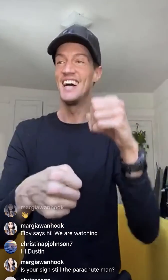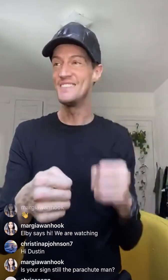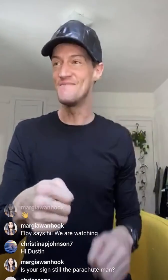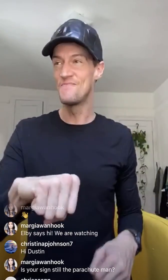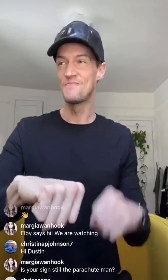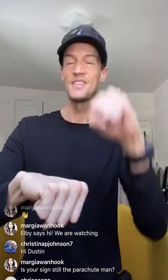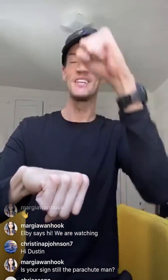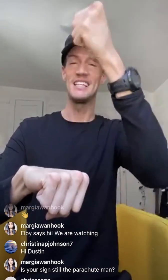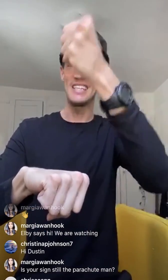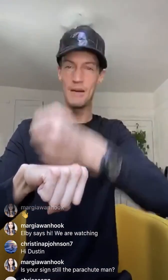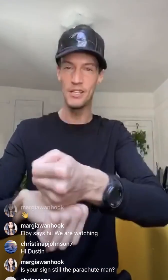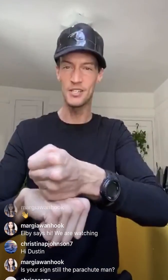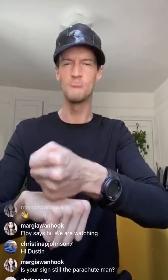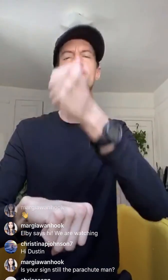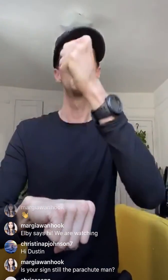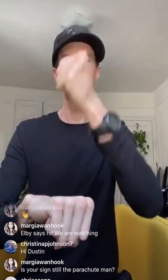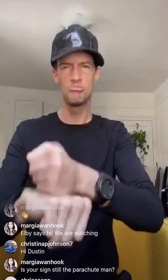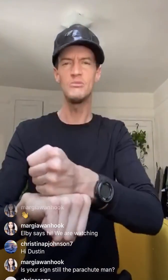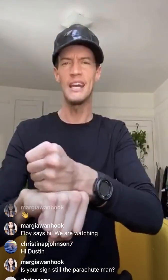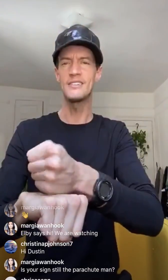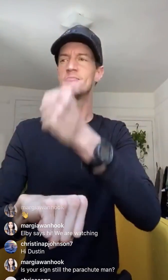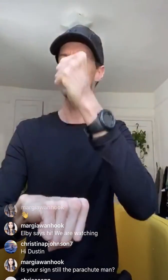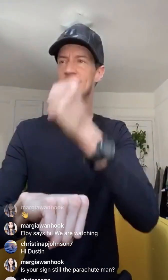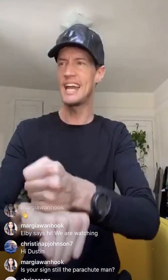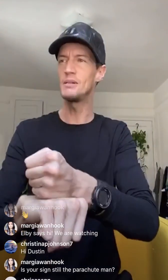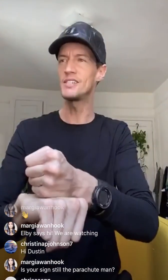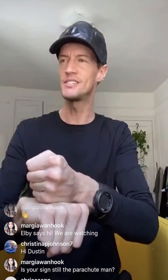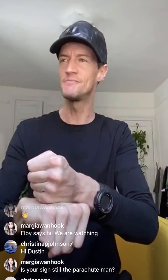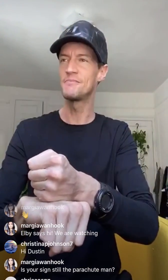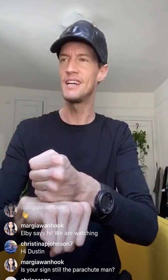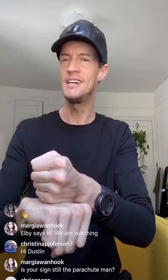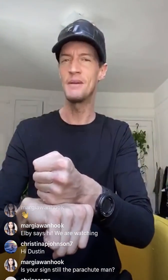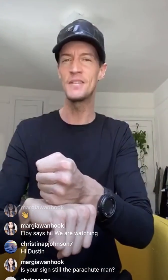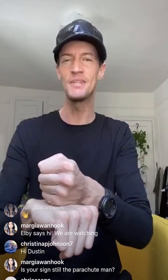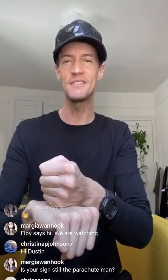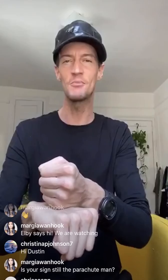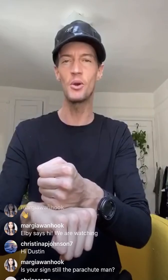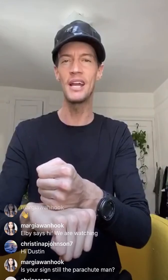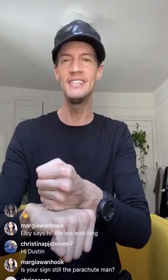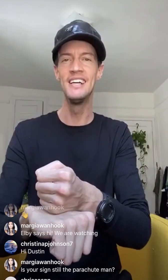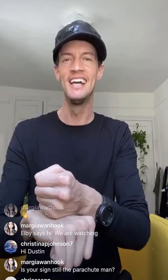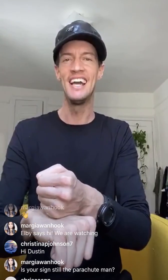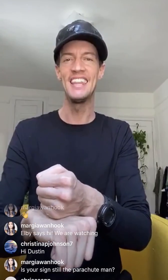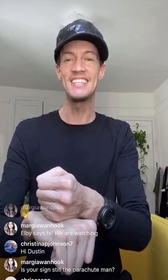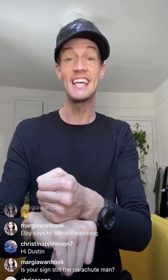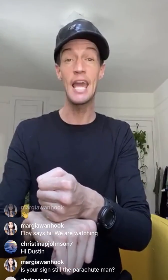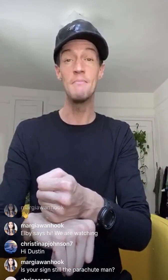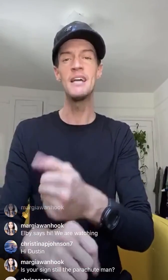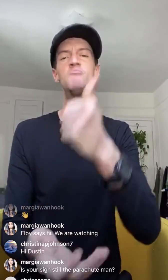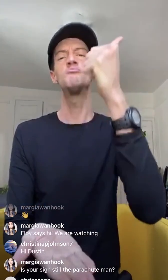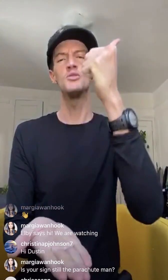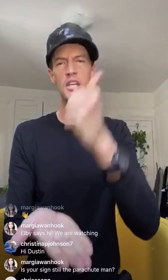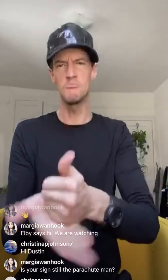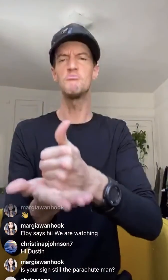which was an E, circling and then landing on the ring finger. So engage, you're establishing a marriage or a